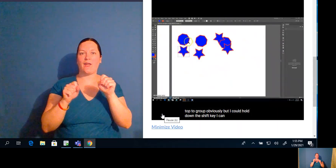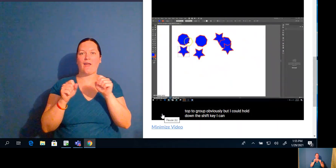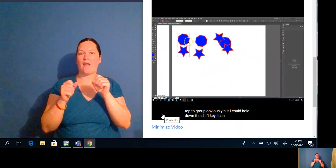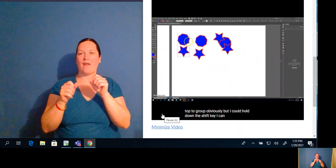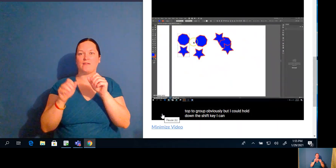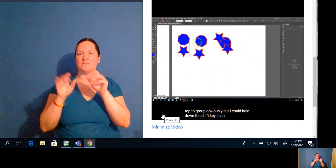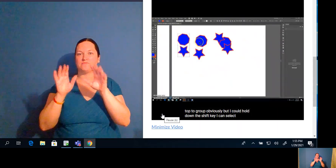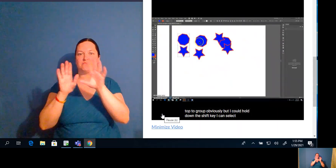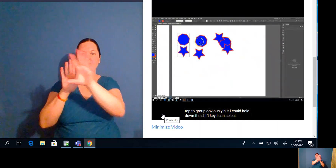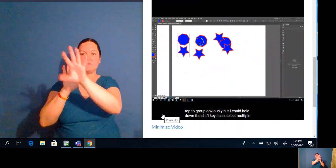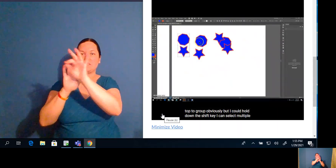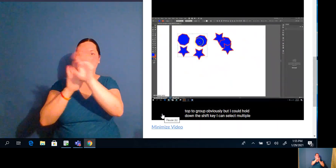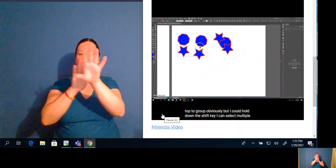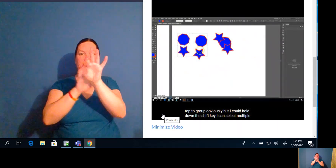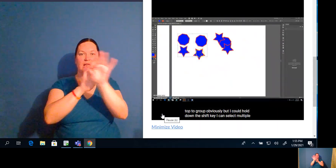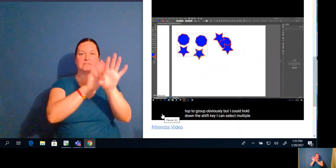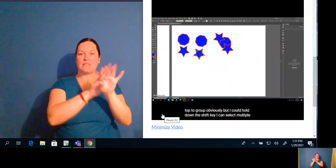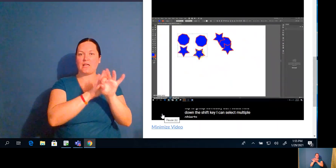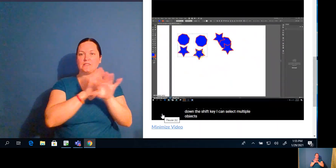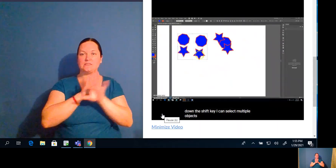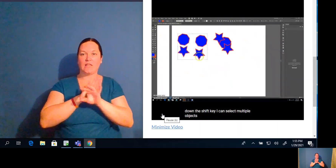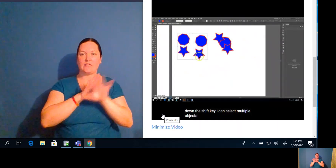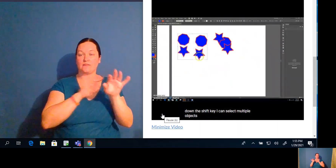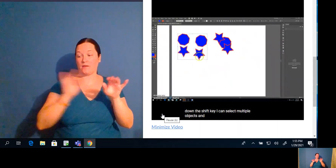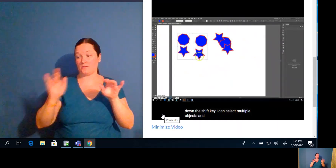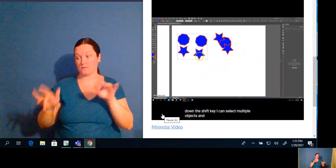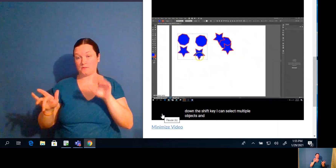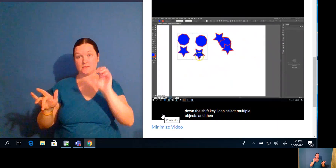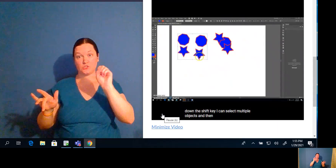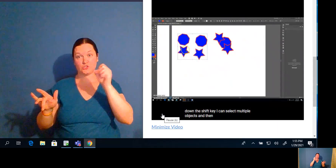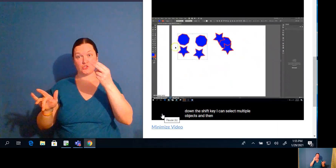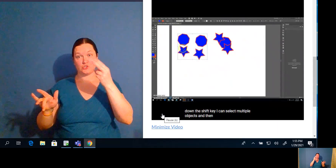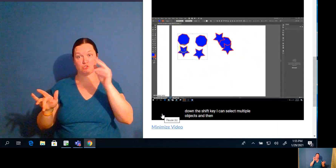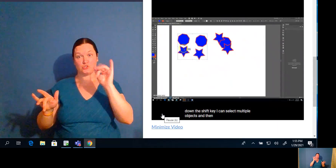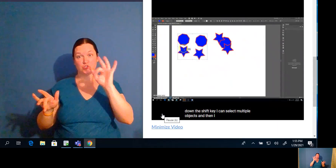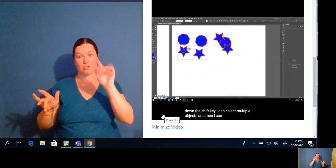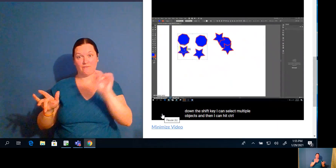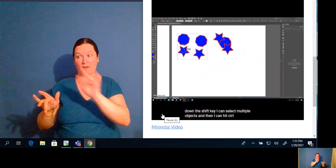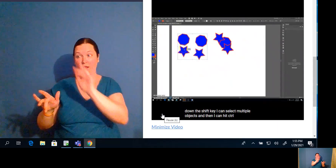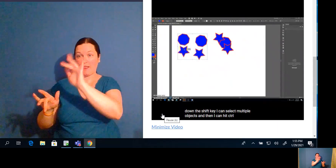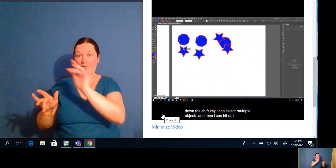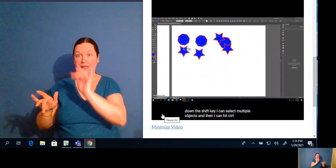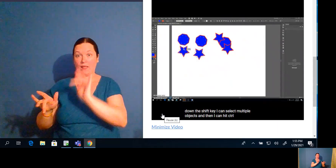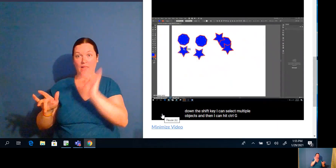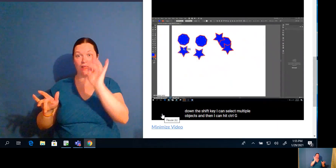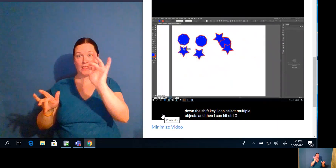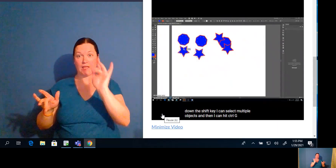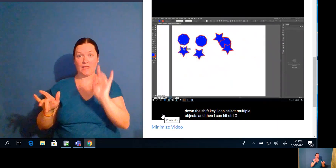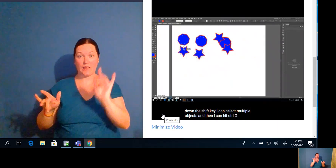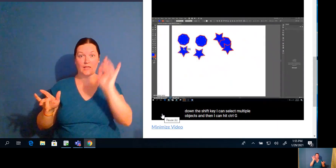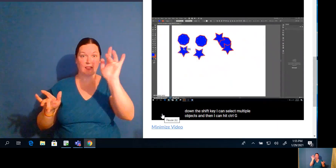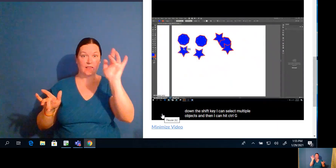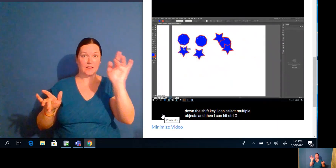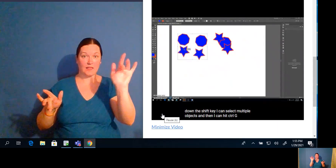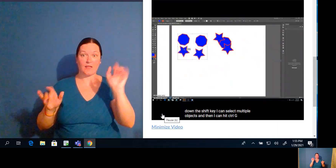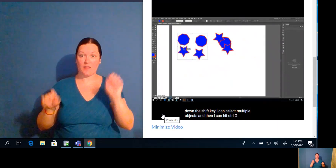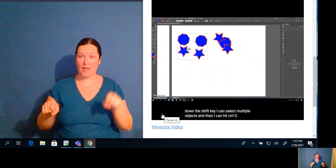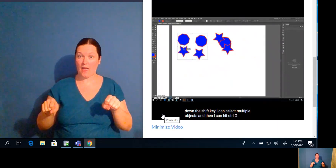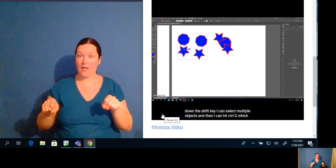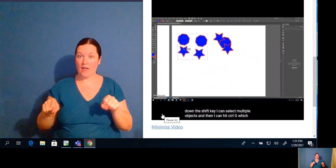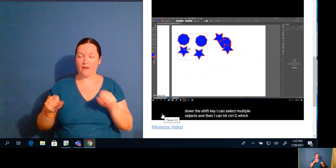Shift key. I can select multiple objects. And then I can hit Control G,